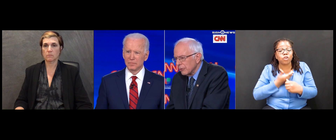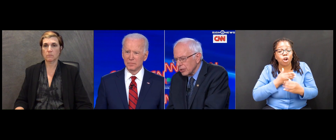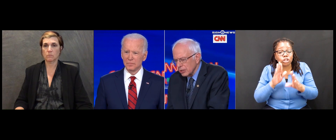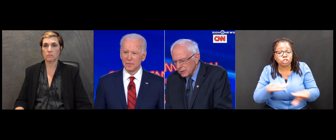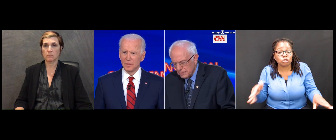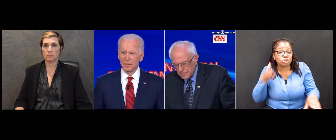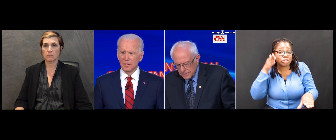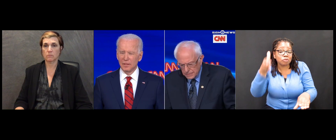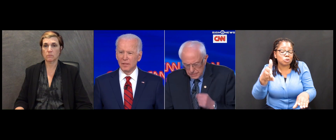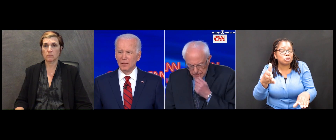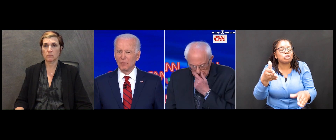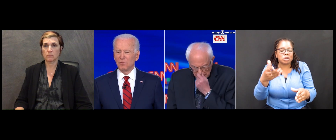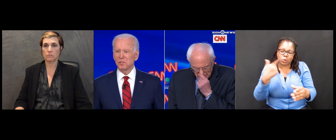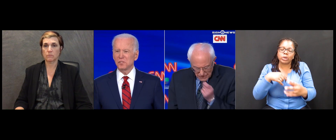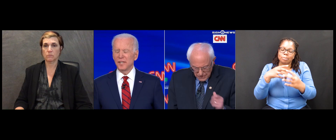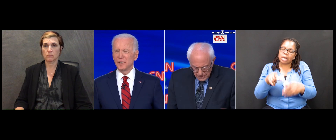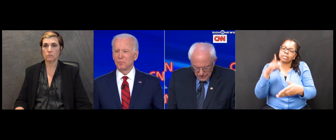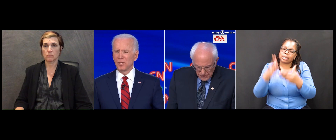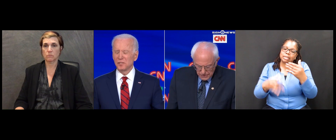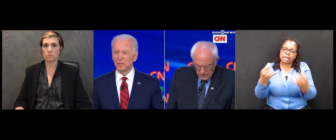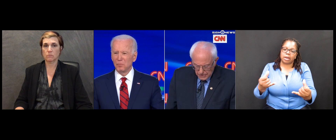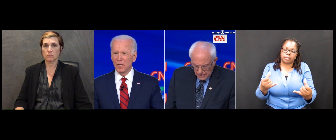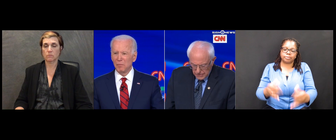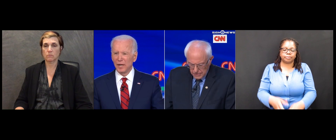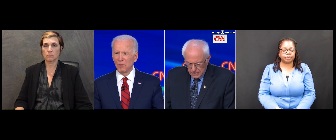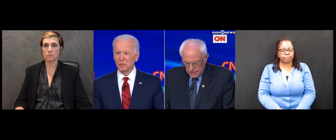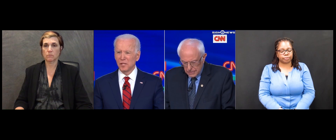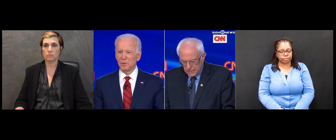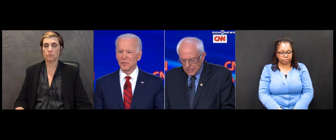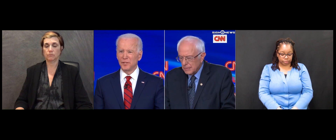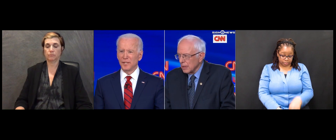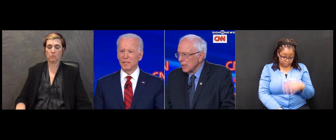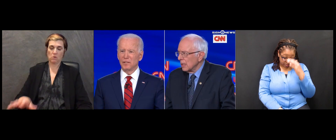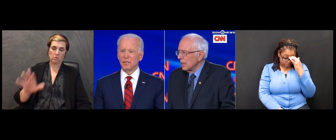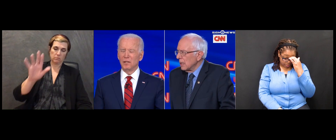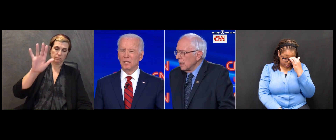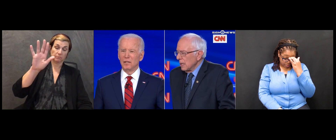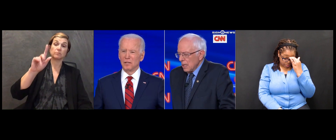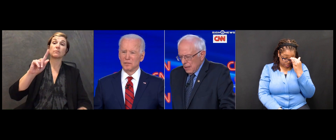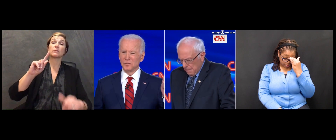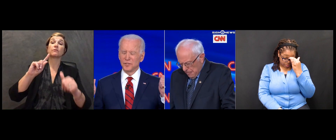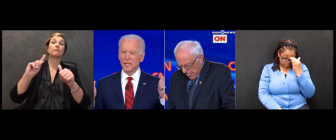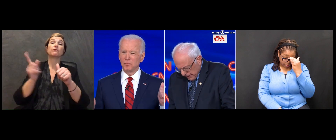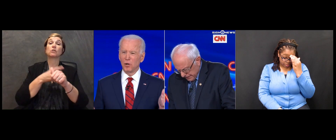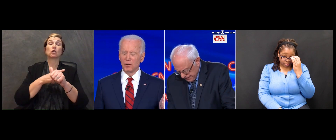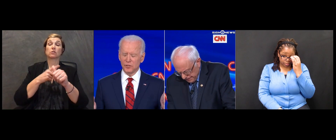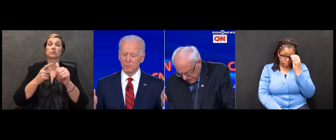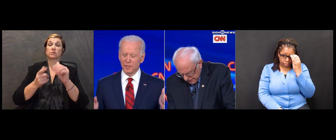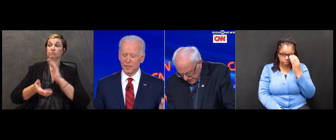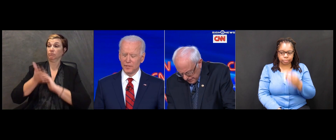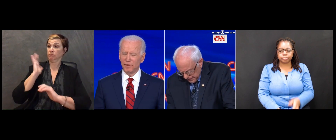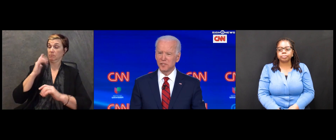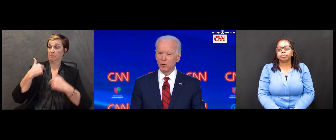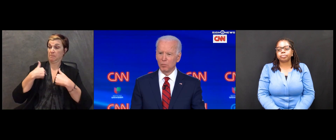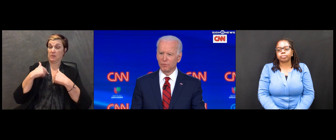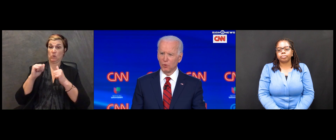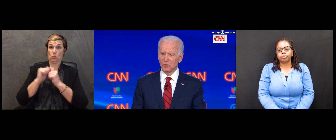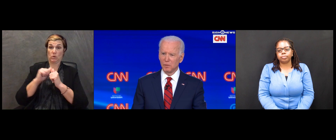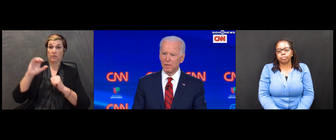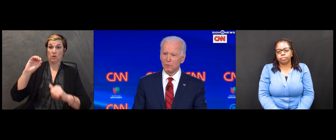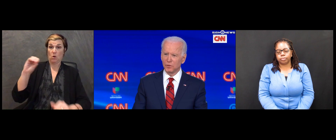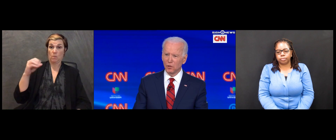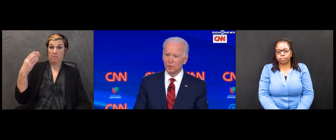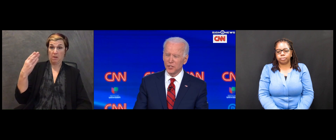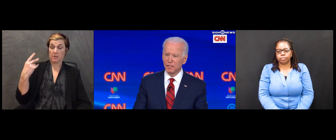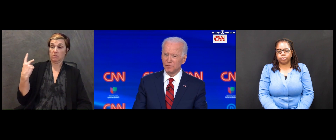future generations. Vice President Biden? First thing that President Obama and I were summoned to the State Department, the Defense Department for,